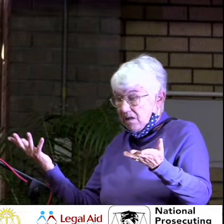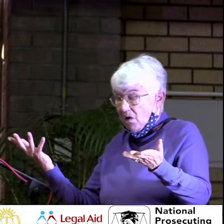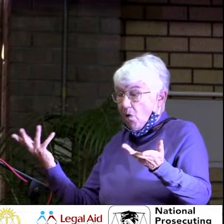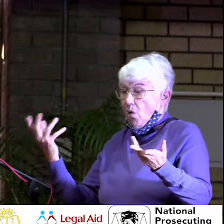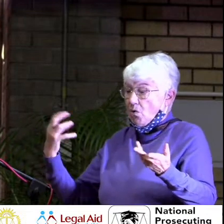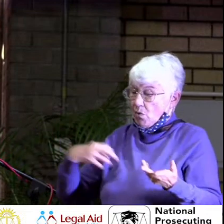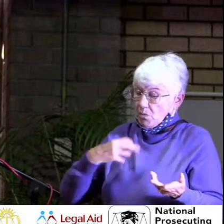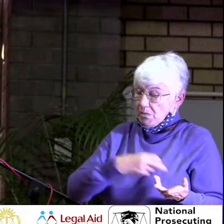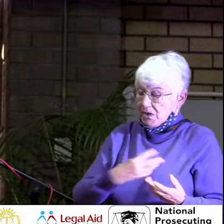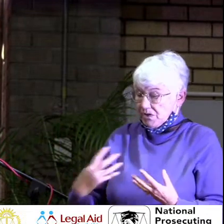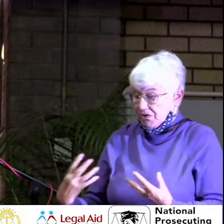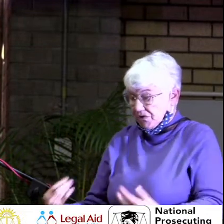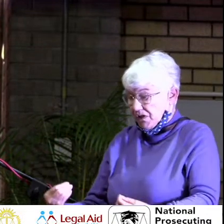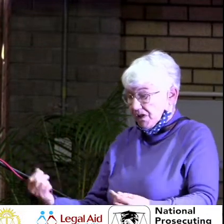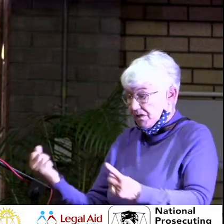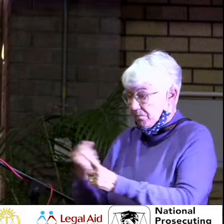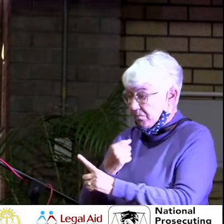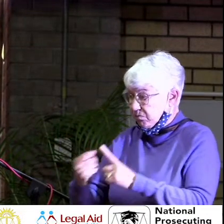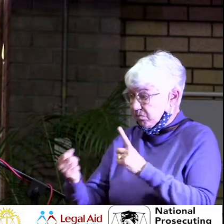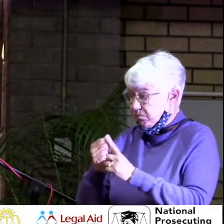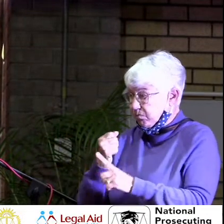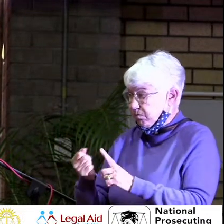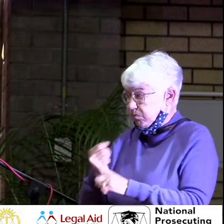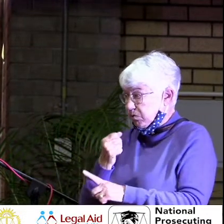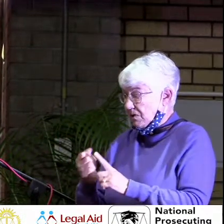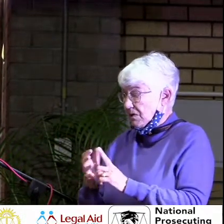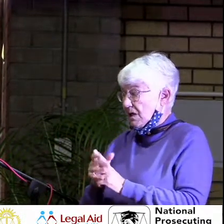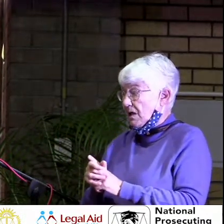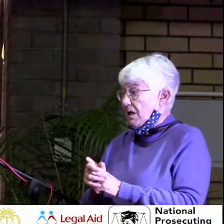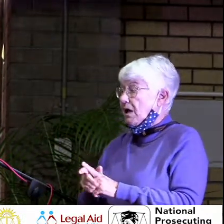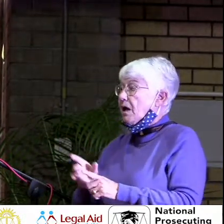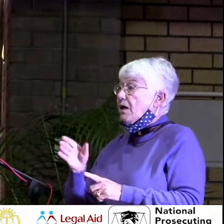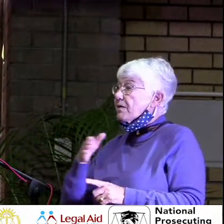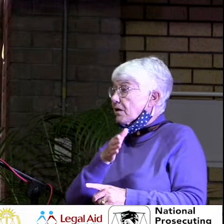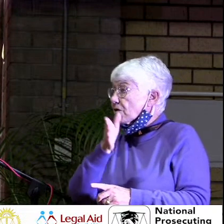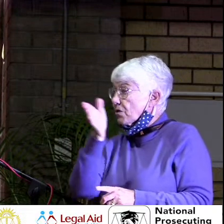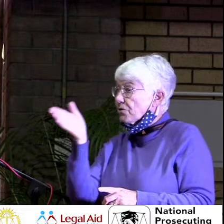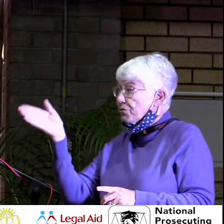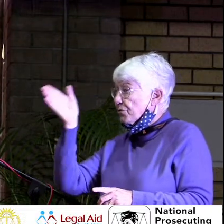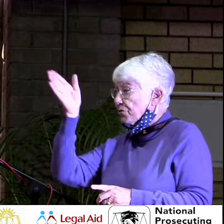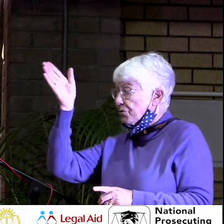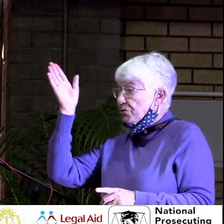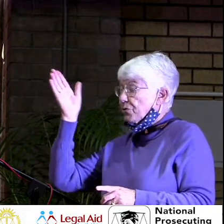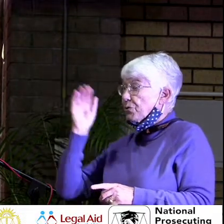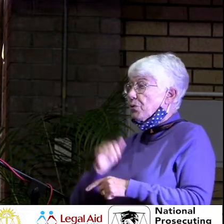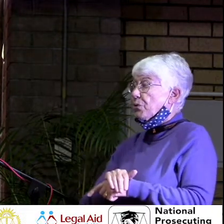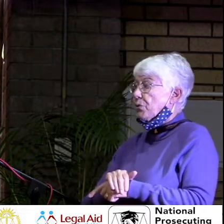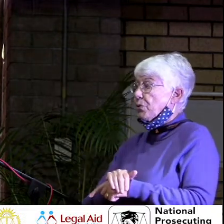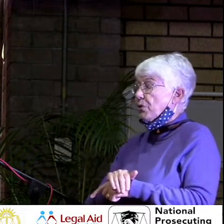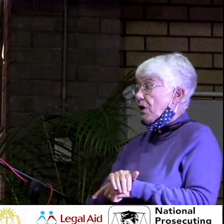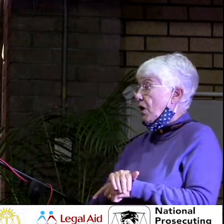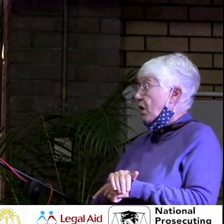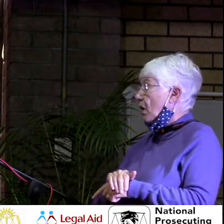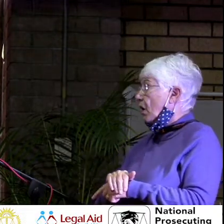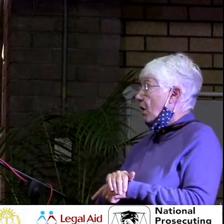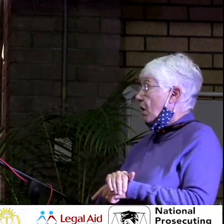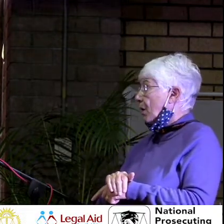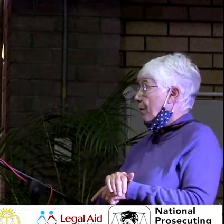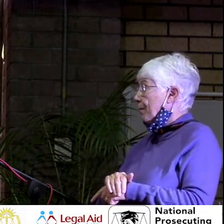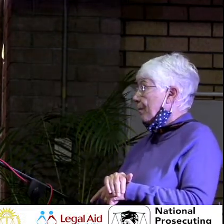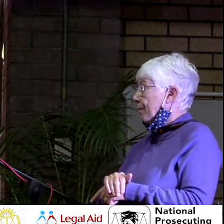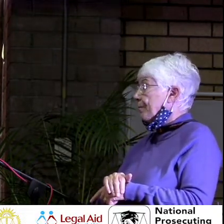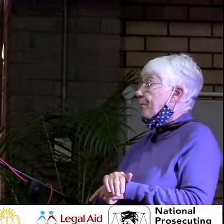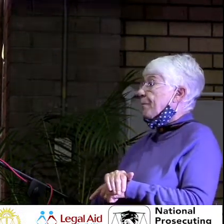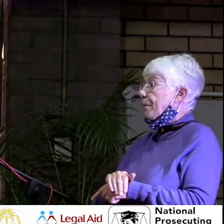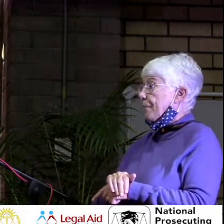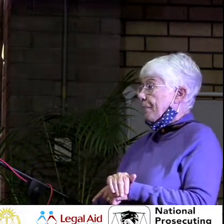particular, there is a journey that they go through within the department. They are admitted into the